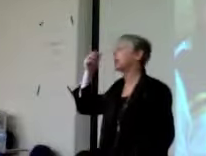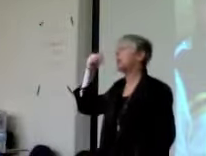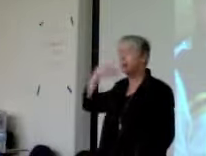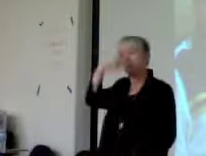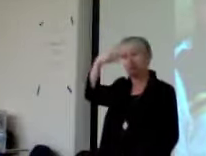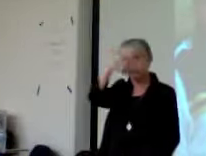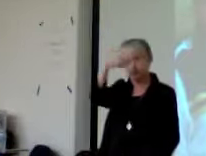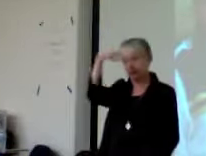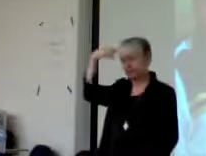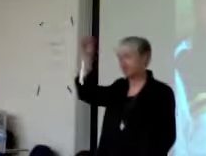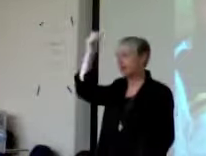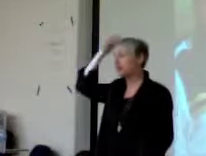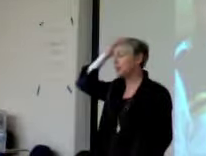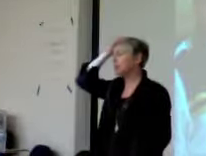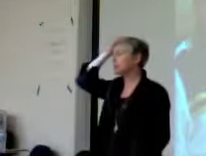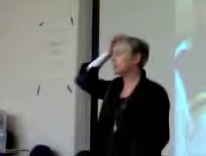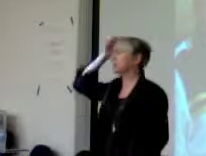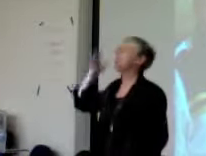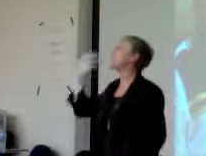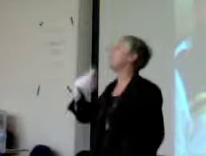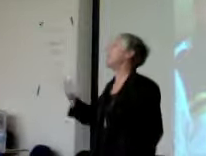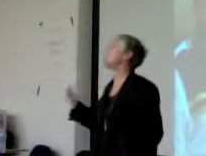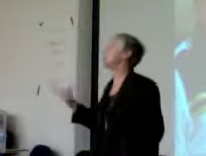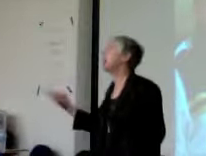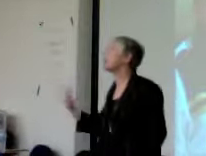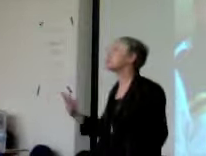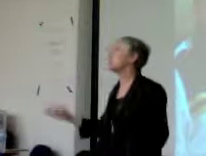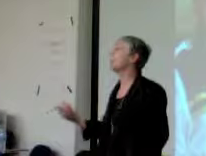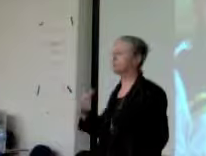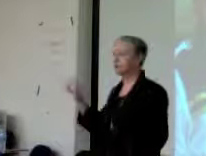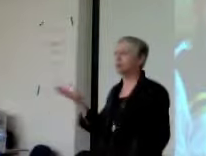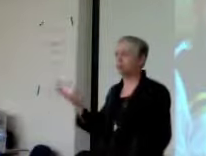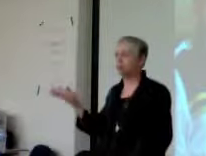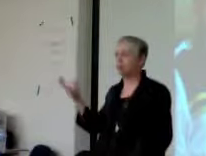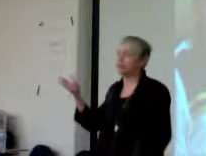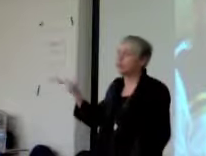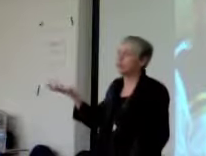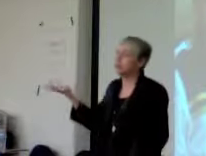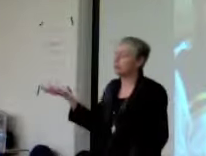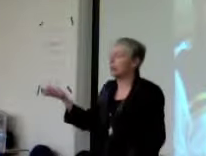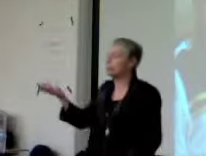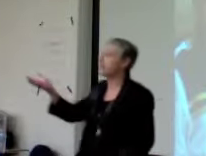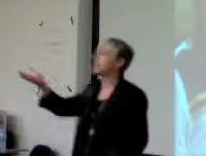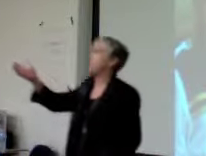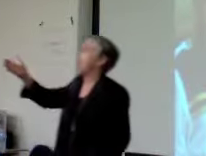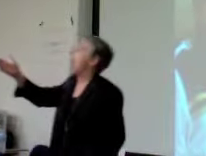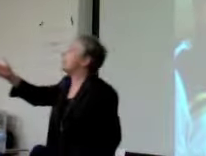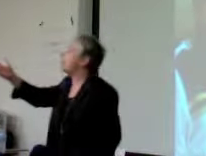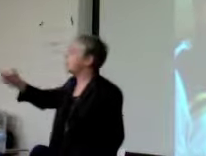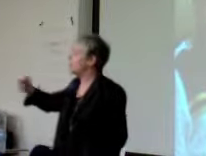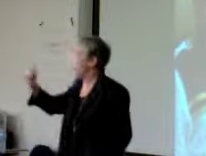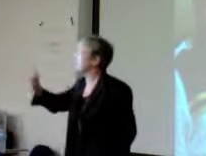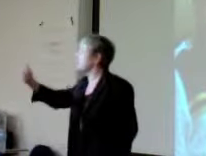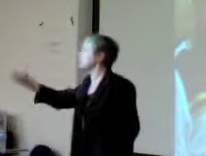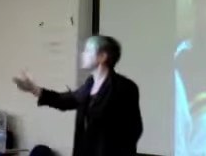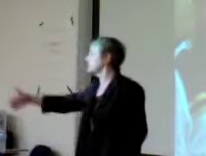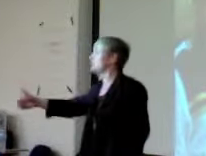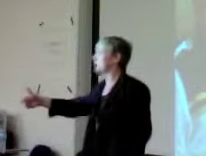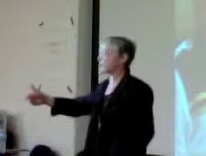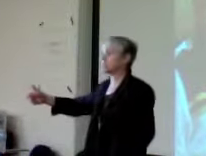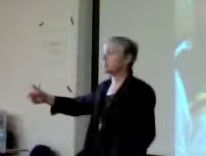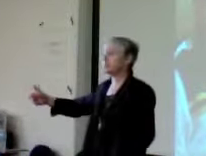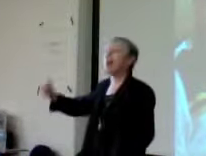you, and these guys keep asking me, how's this going? You did the research, I did, I looked it up, right? But, how many places